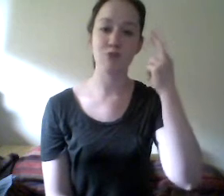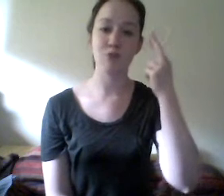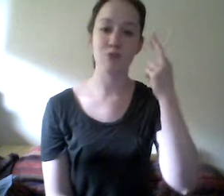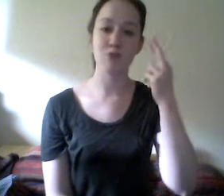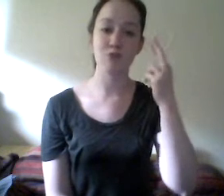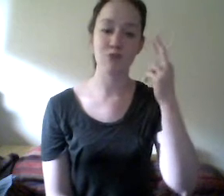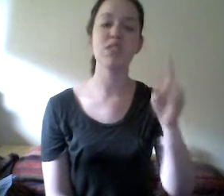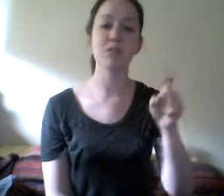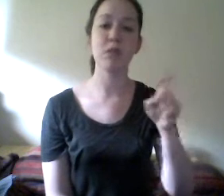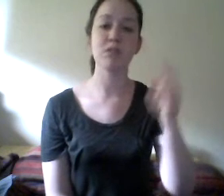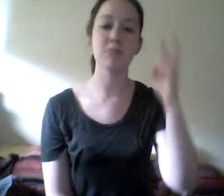That's supposed to be rational.